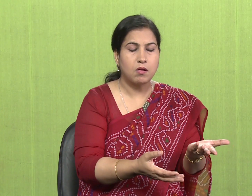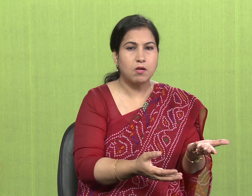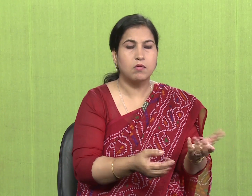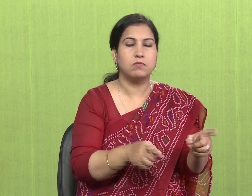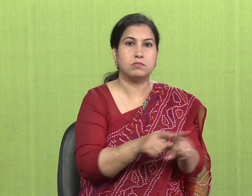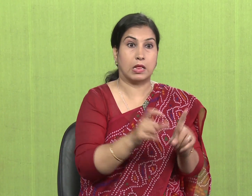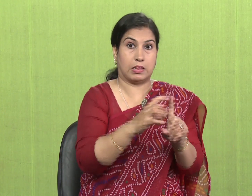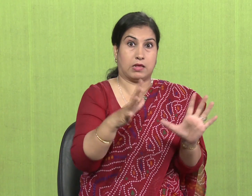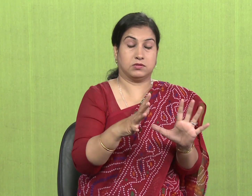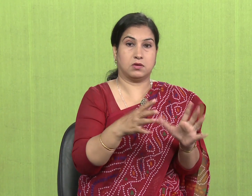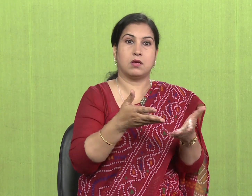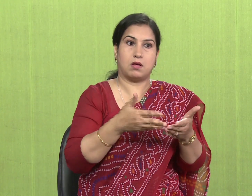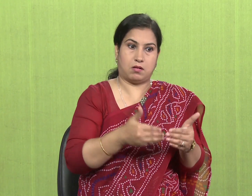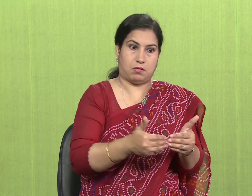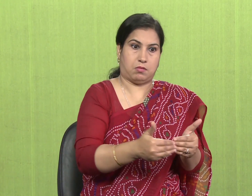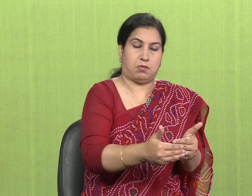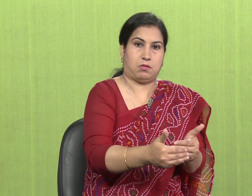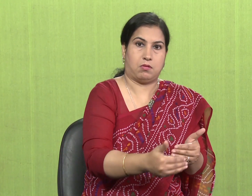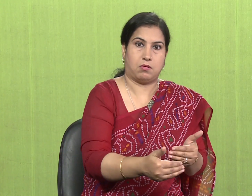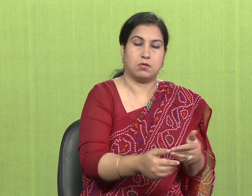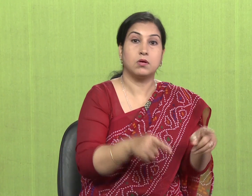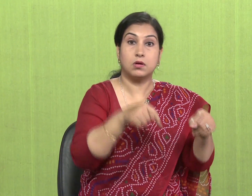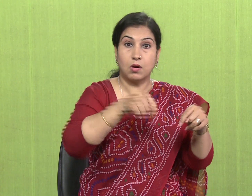Dangerous floods now accompanied the monsoon rains.